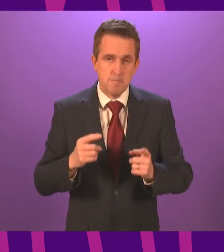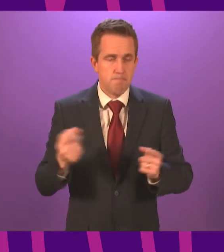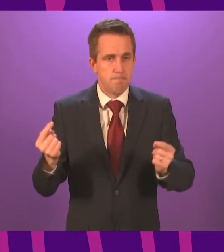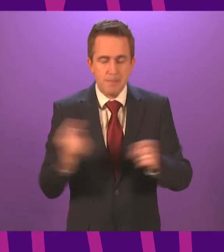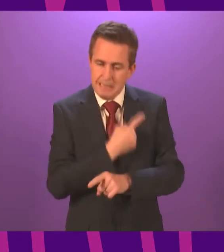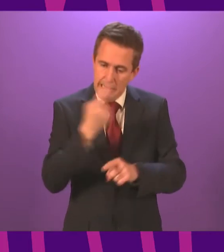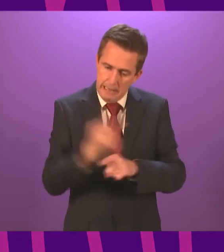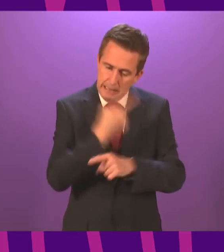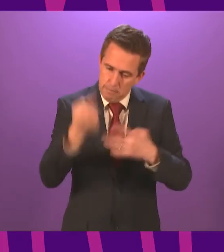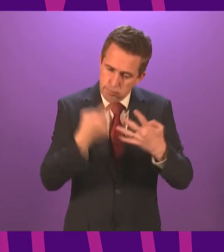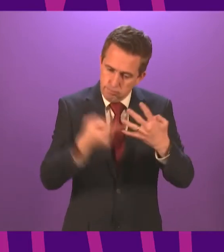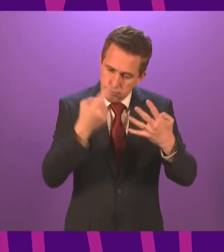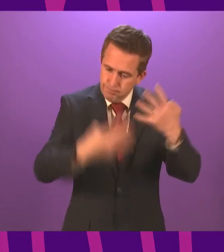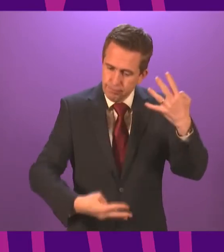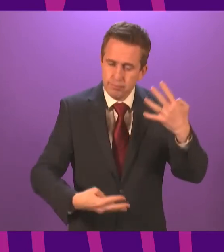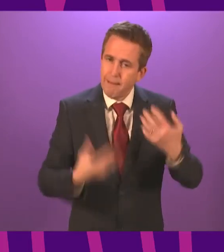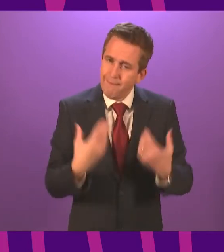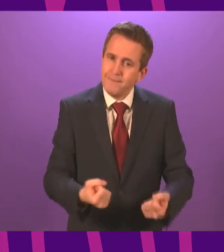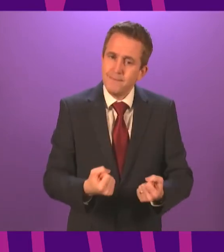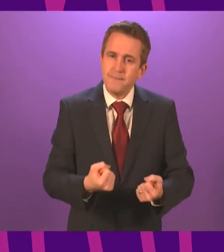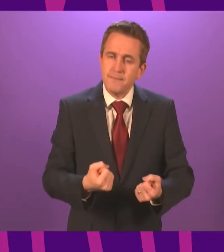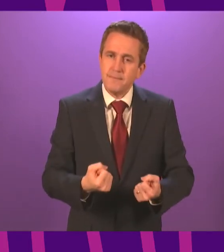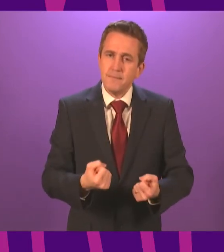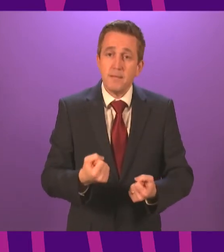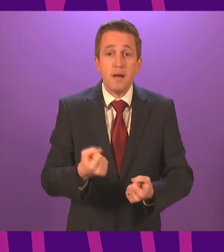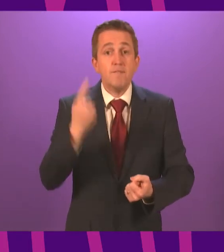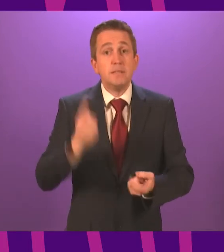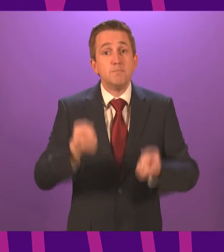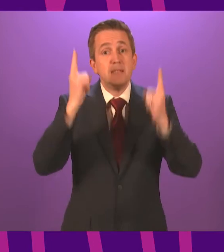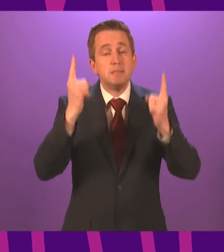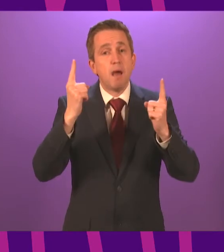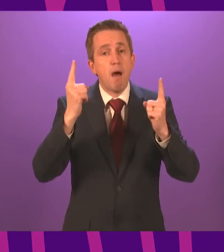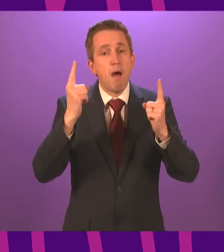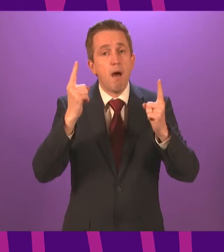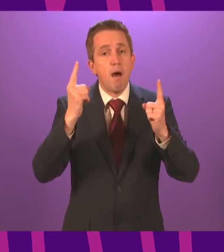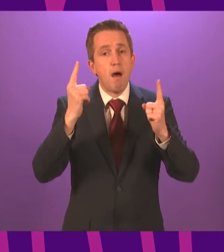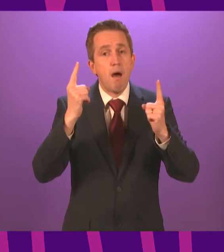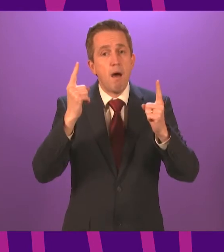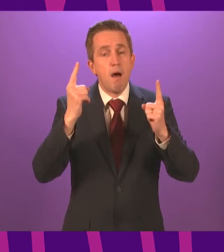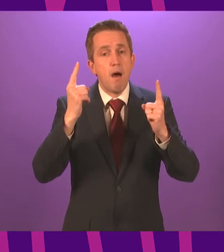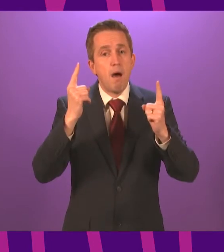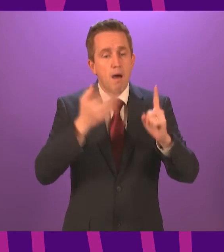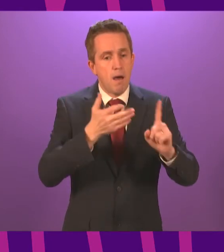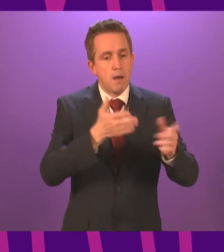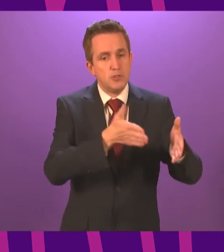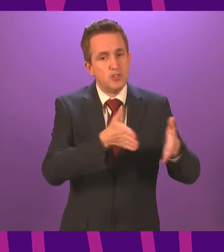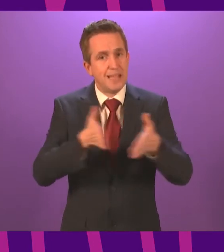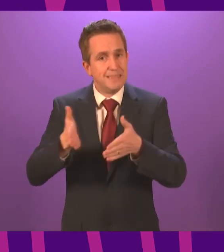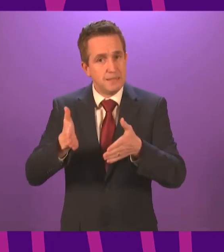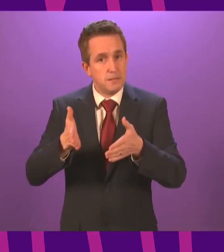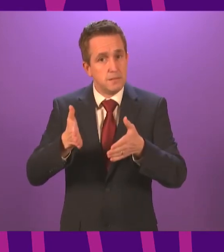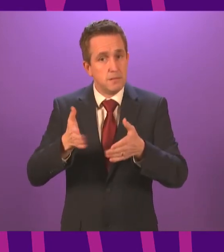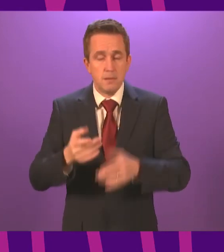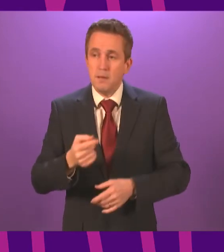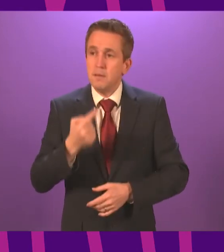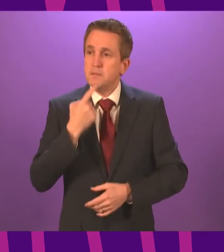list all the other mistakes that have been made, I'll highlight the First Minister's decision to move away from advising people not to